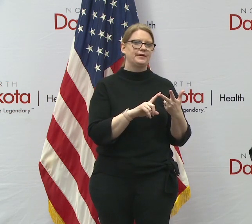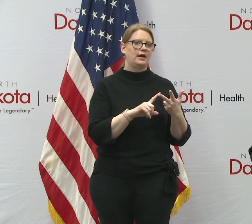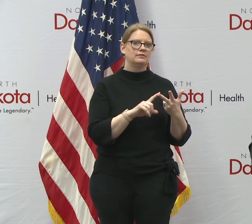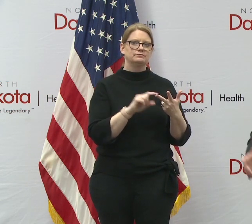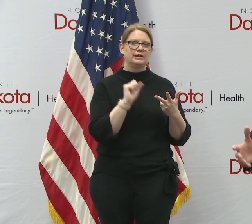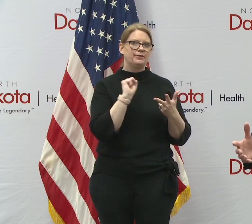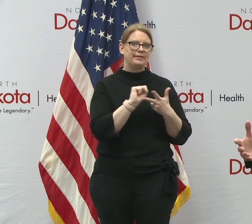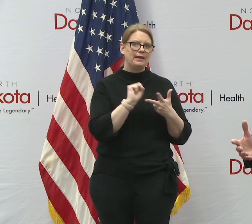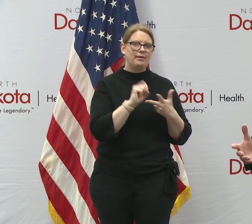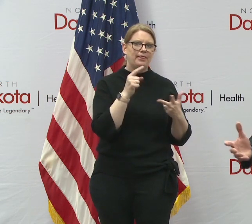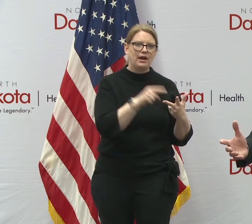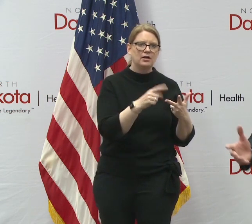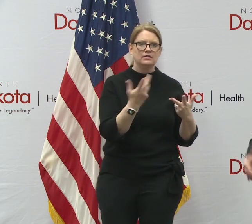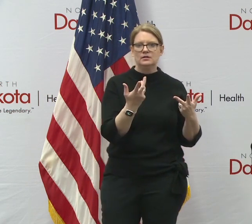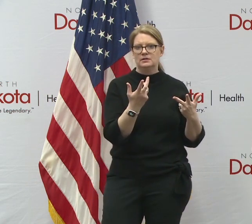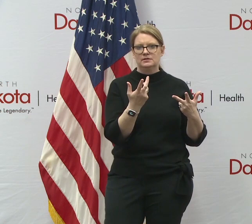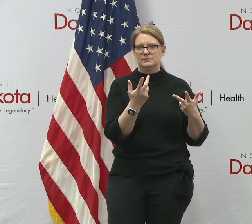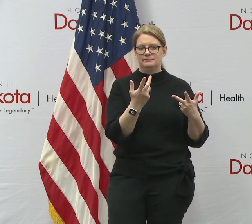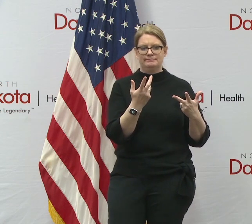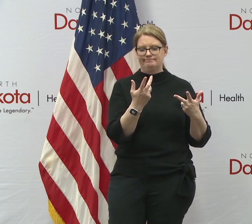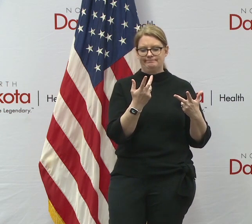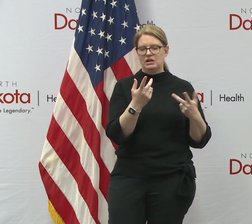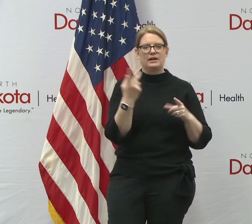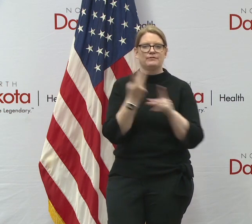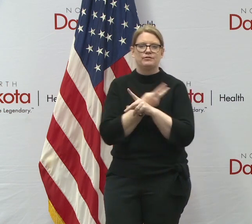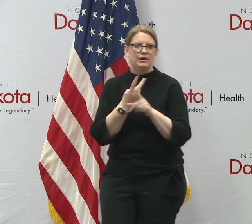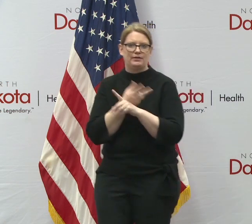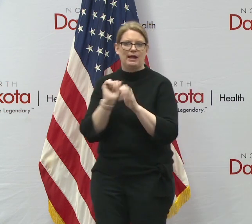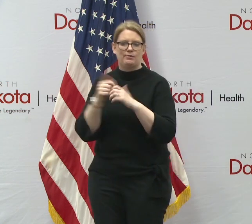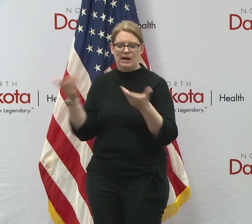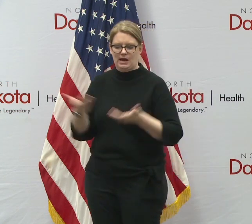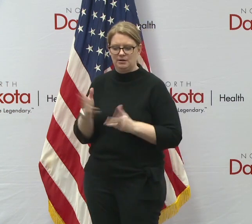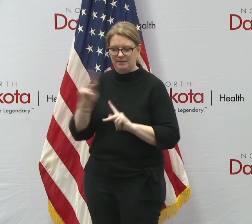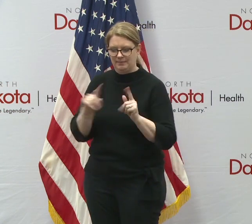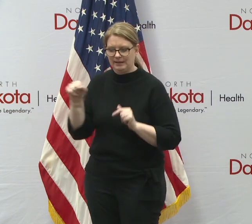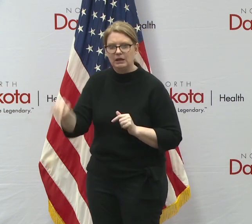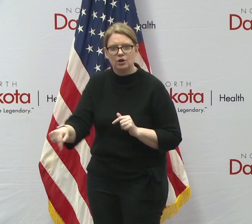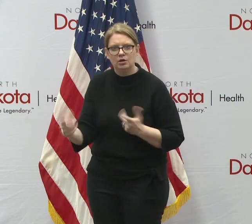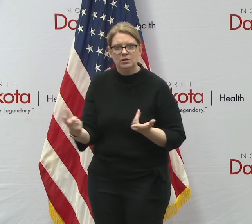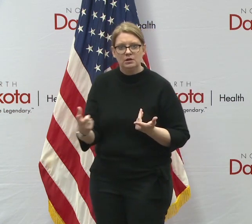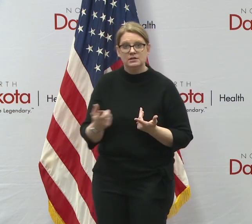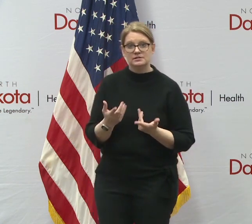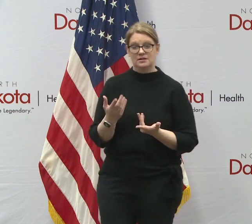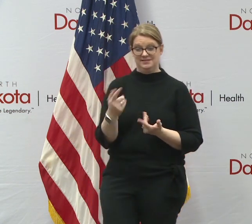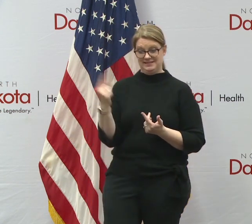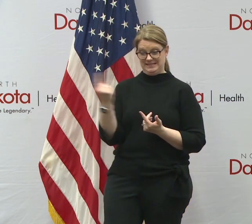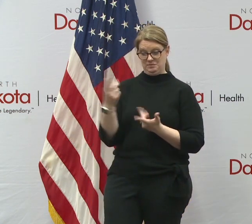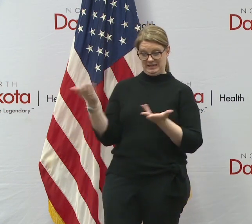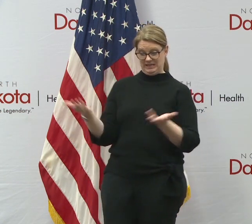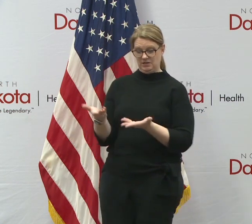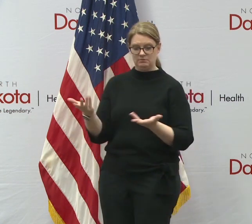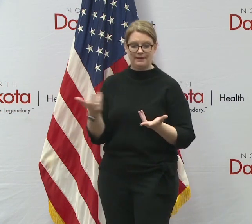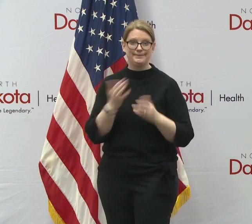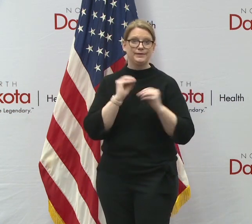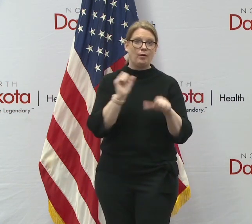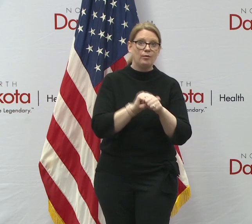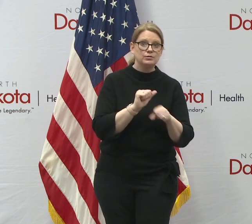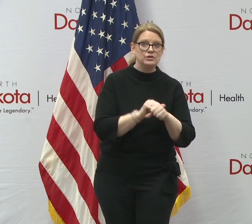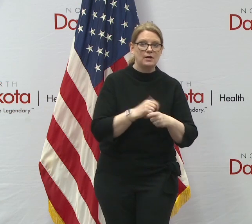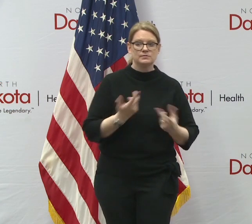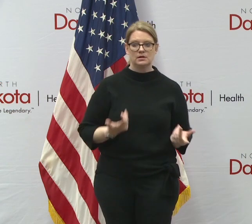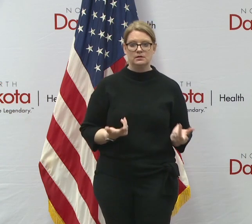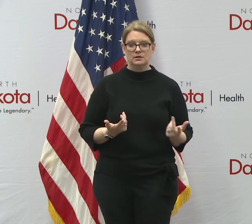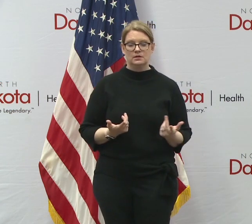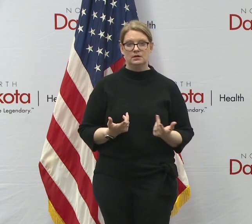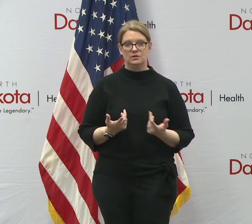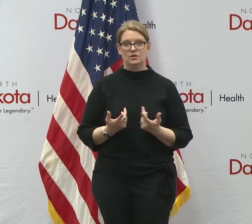labor there, then they're going to have to tap into a labor market here. So if somebody here who might find themselves without a job, when we were on the ag